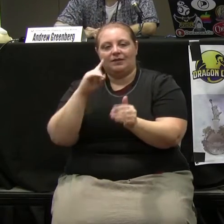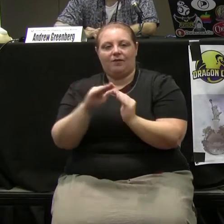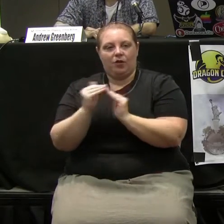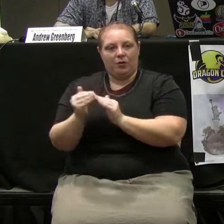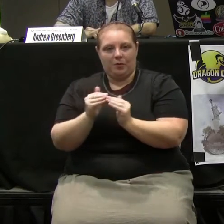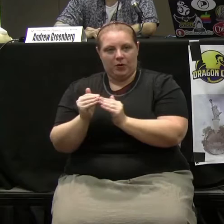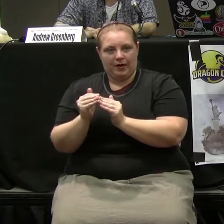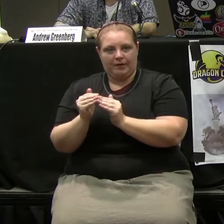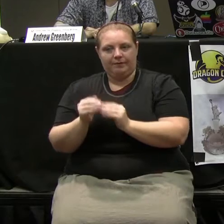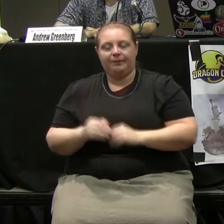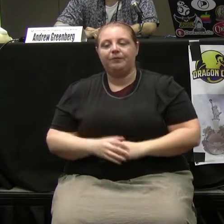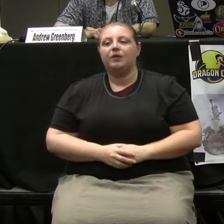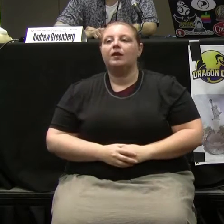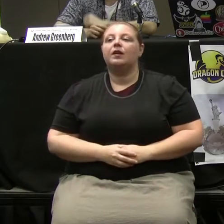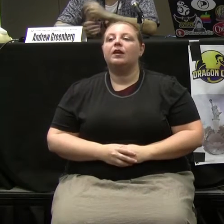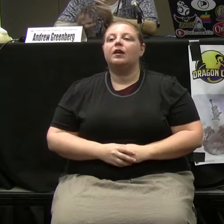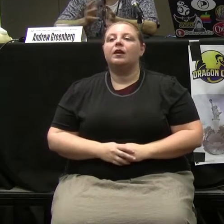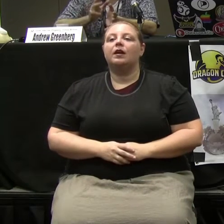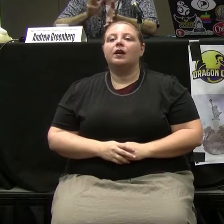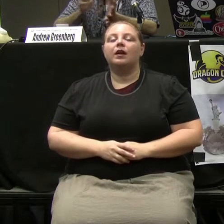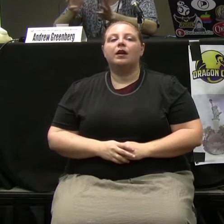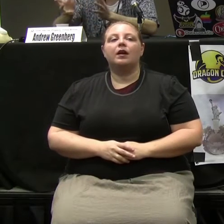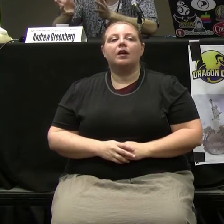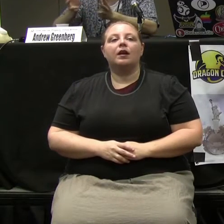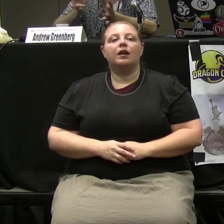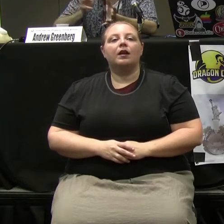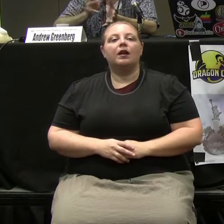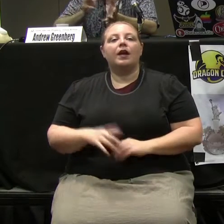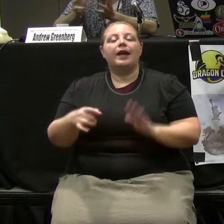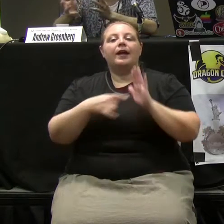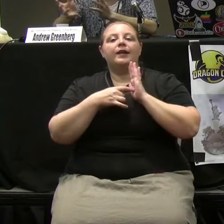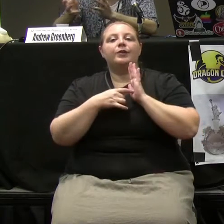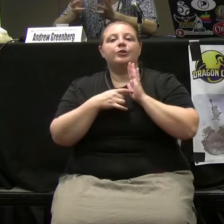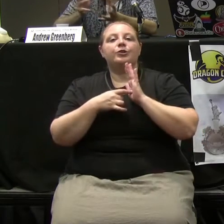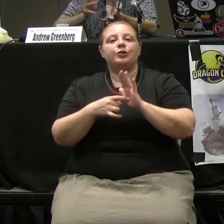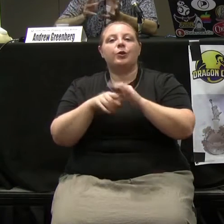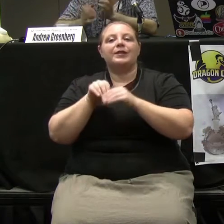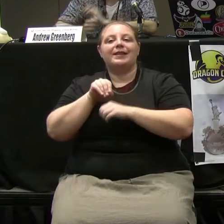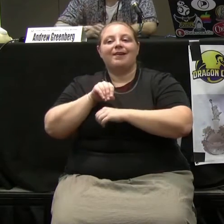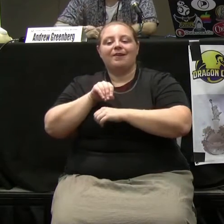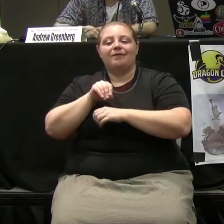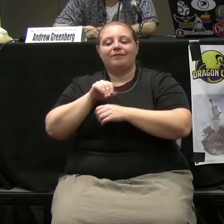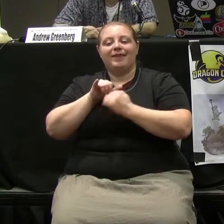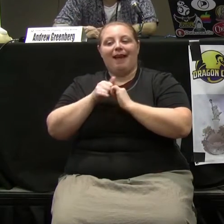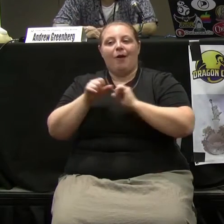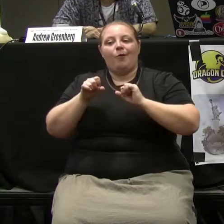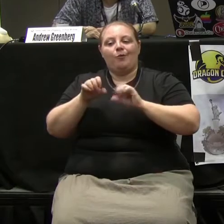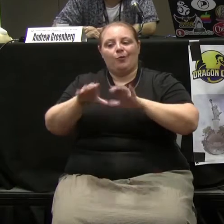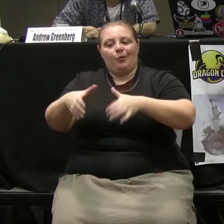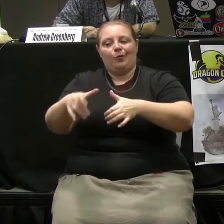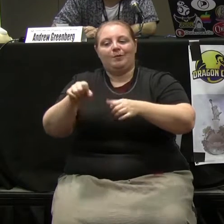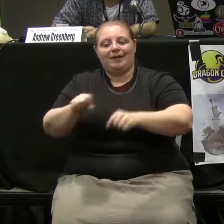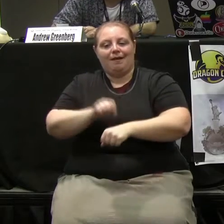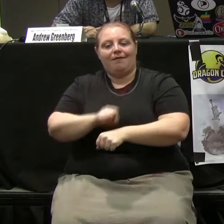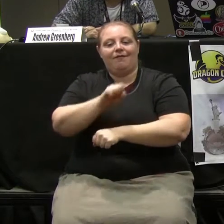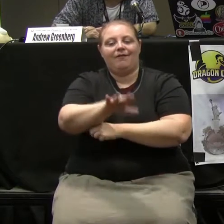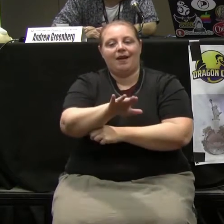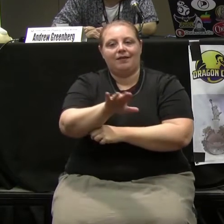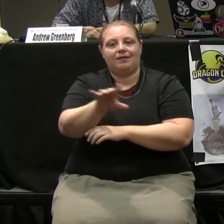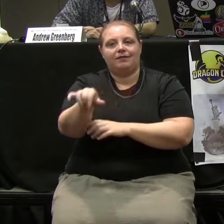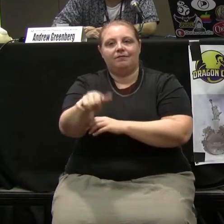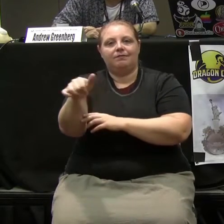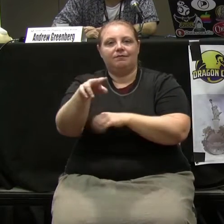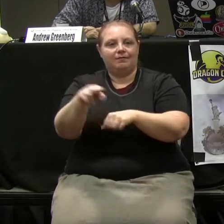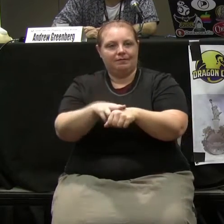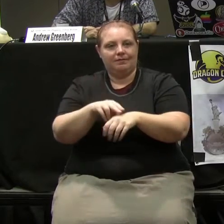level. And I think this sort of activism shows the effectiveness that groups can have. So if anyone wants to go